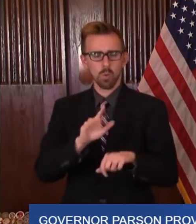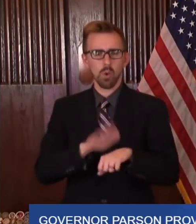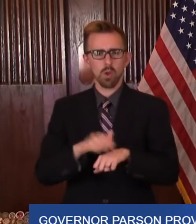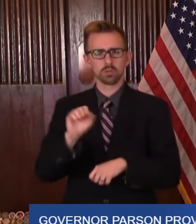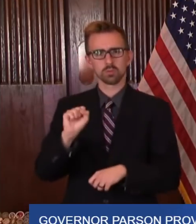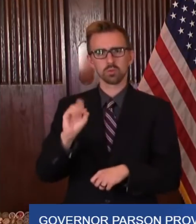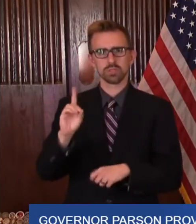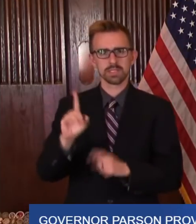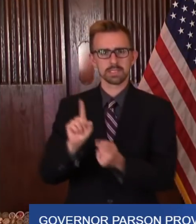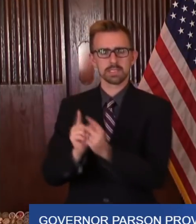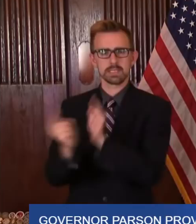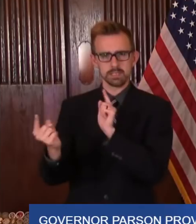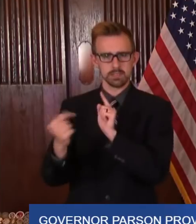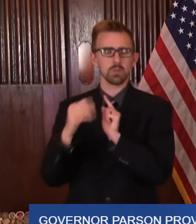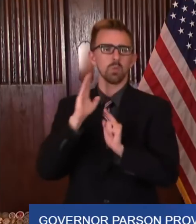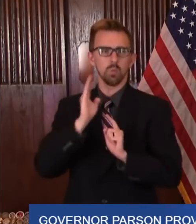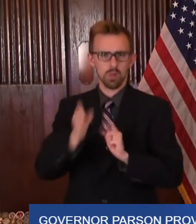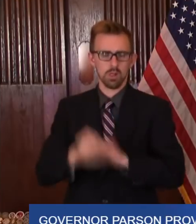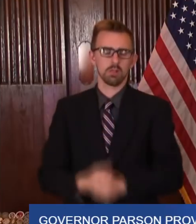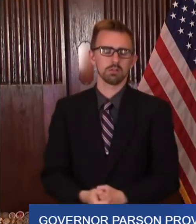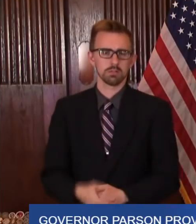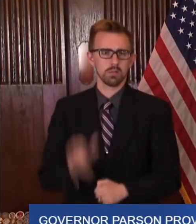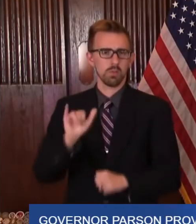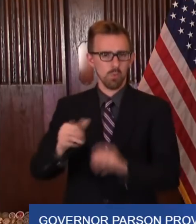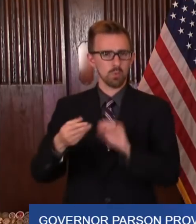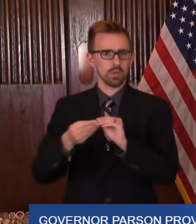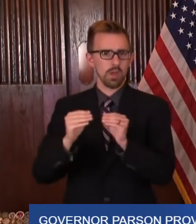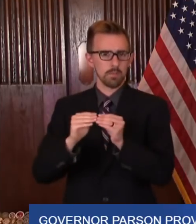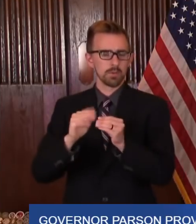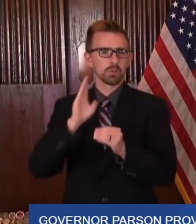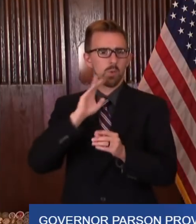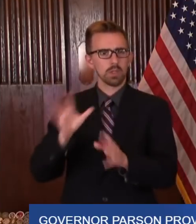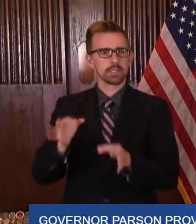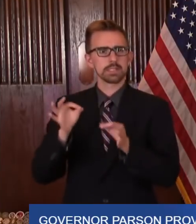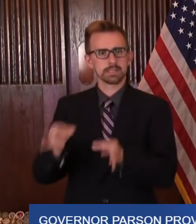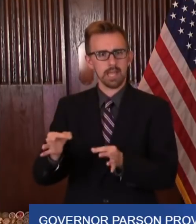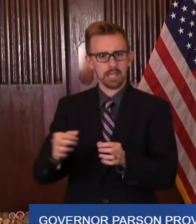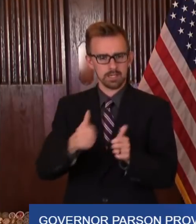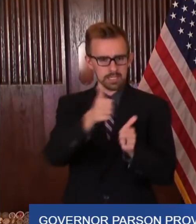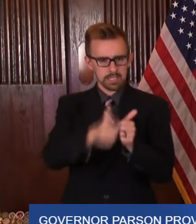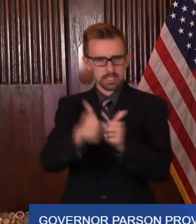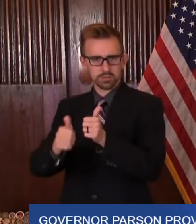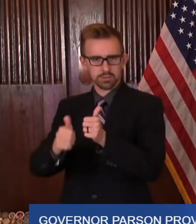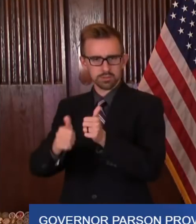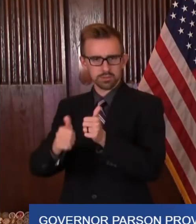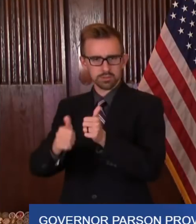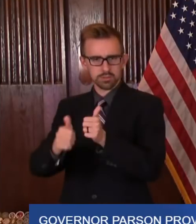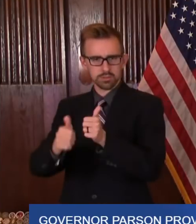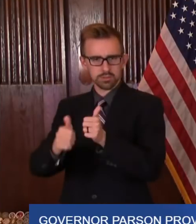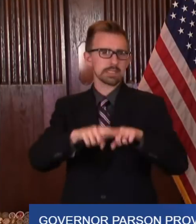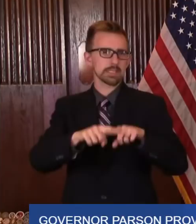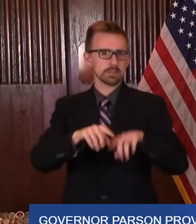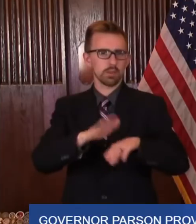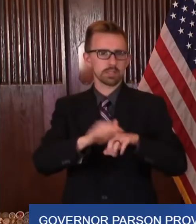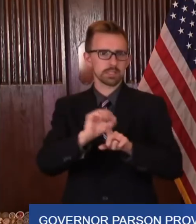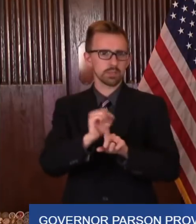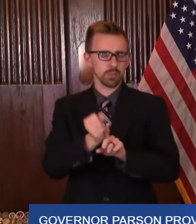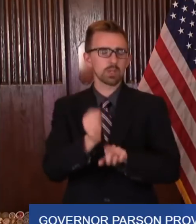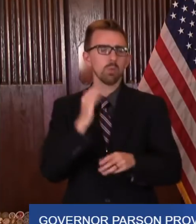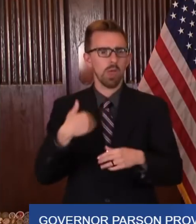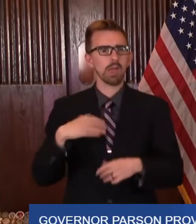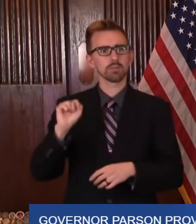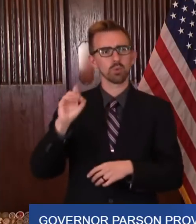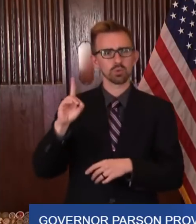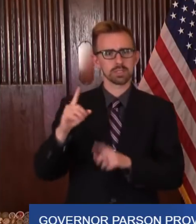social distancing that we will. Those numbers will be decided on per individual, per basis, but we will have social distancing as